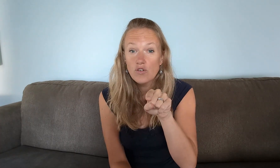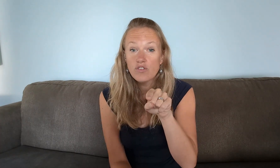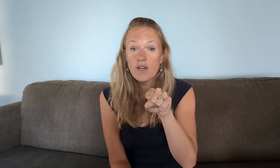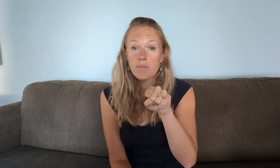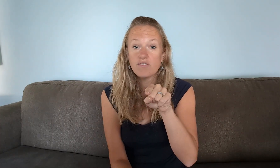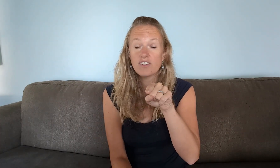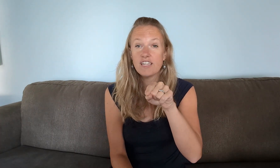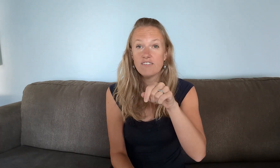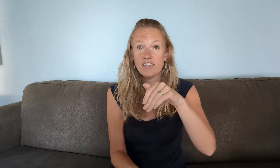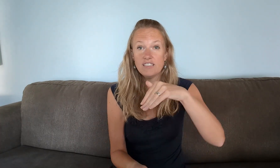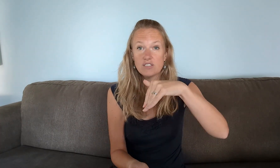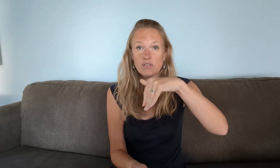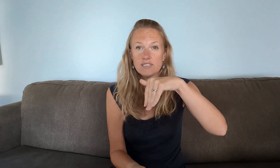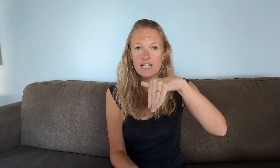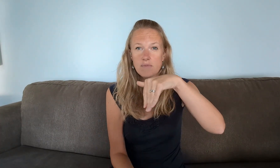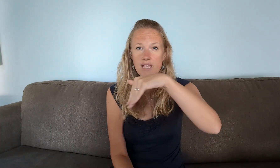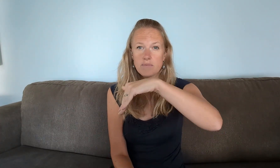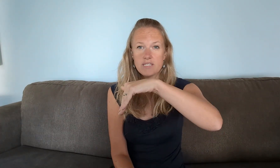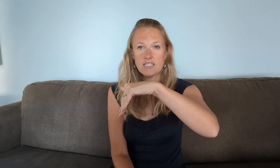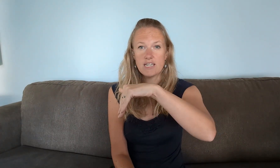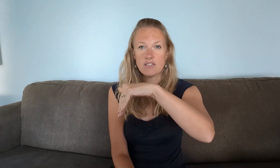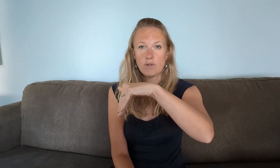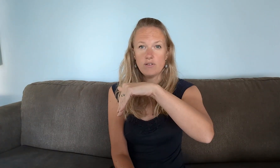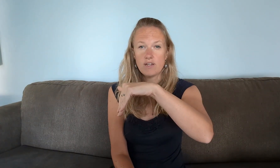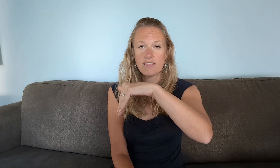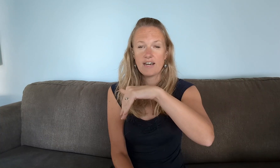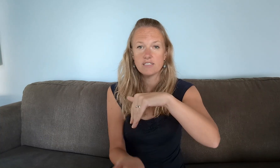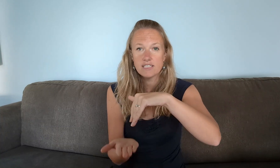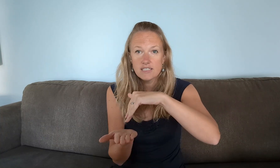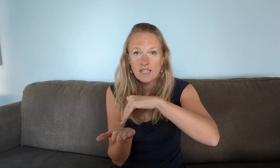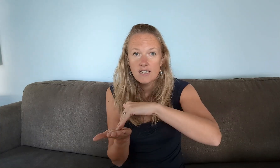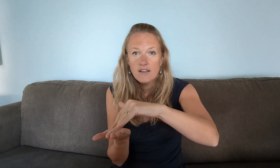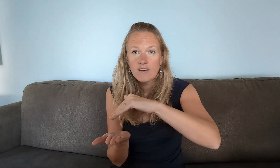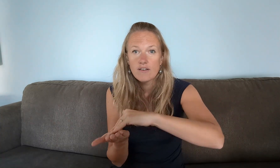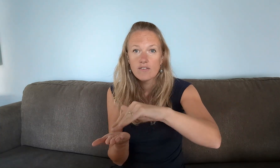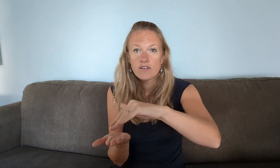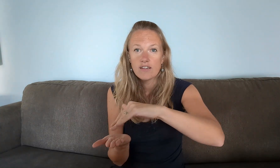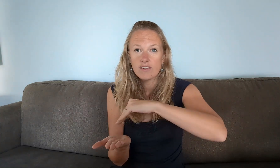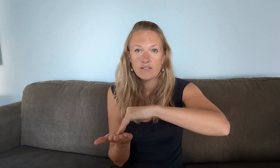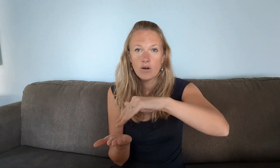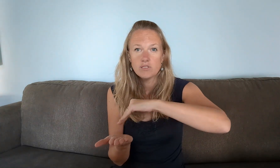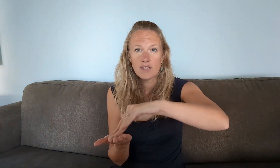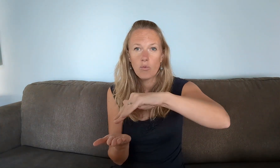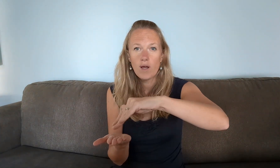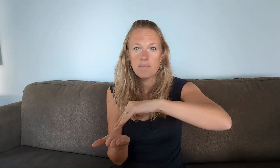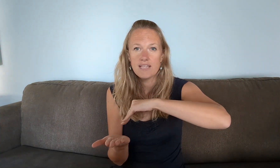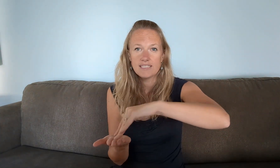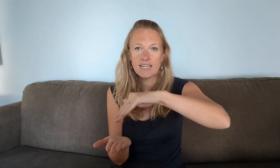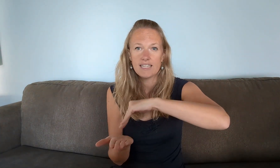you've been forgiven, so the same hand position as when you did 1,000, forgiven, almost like wiping that debt